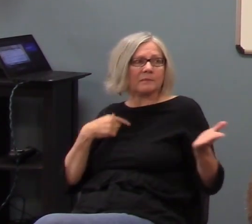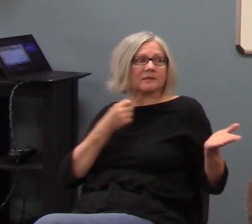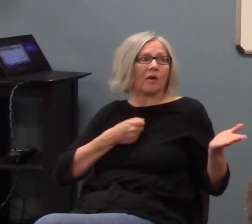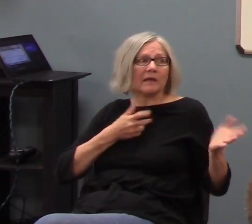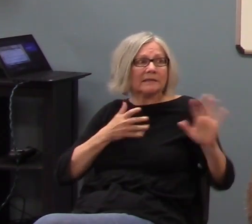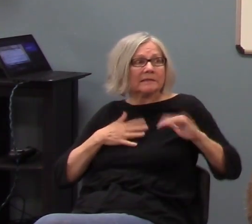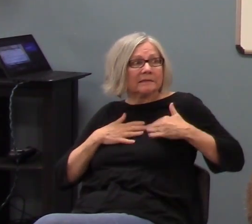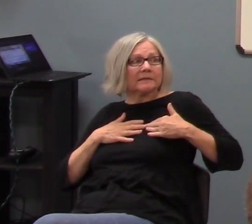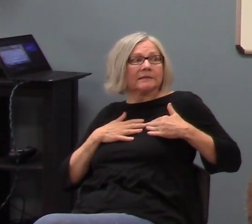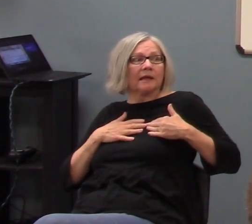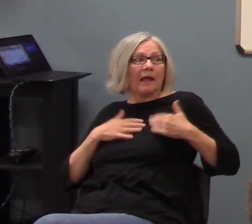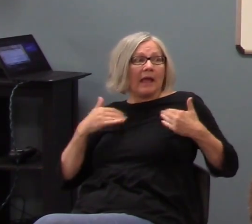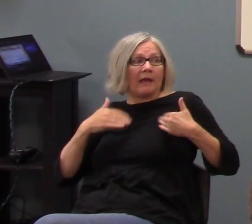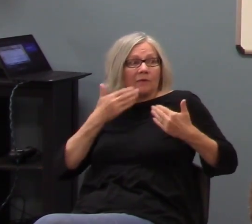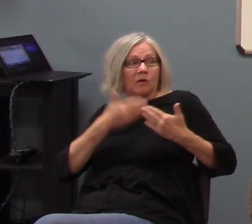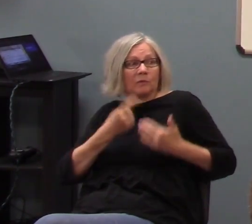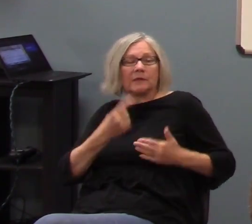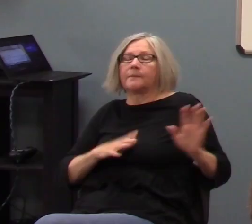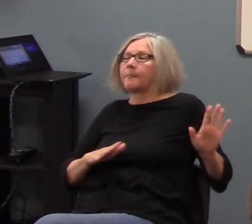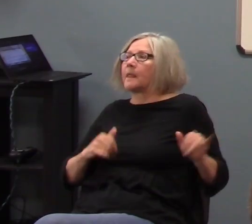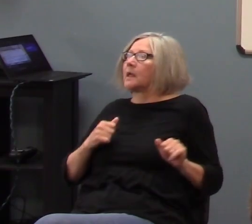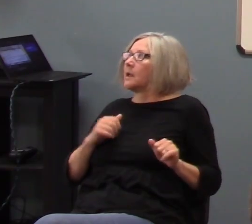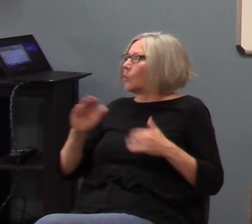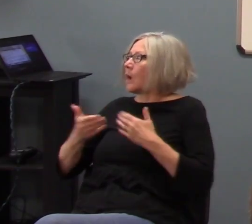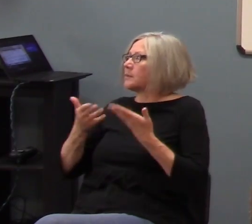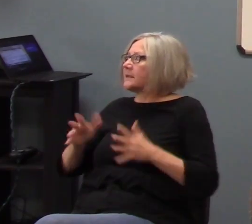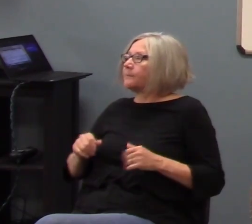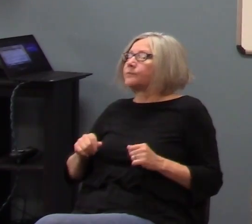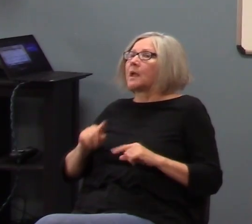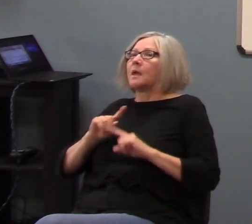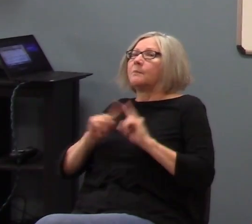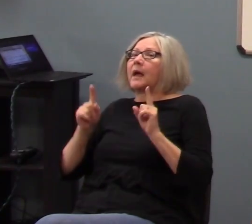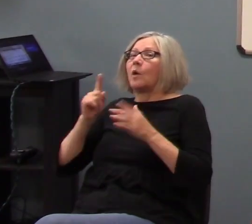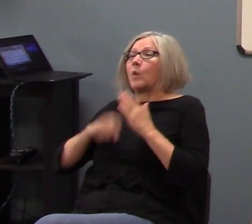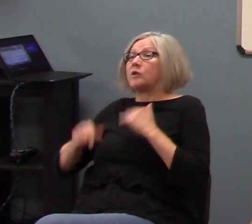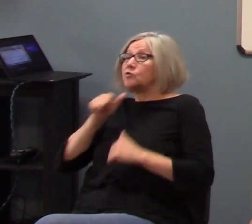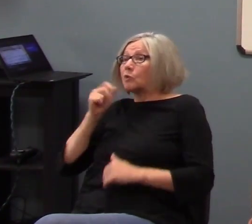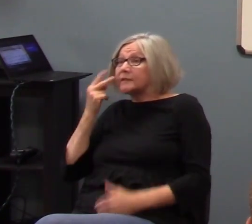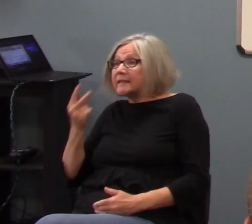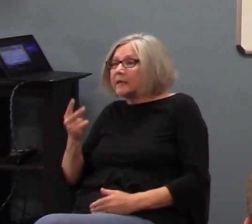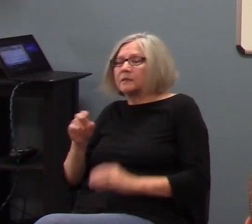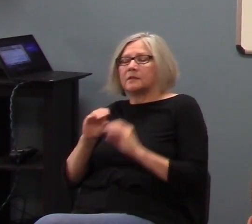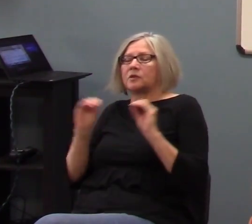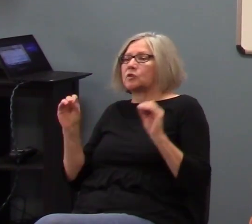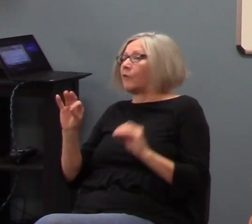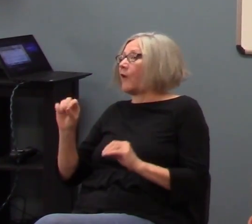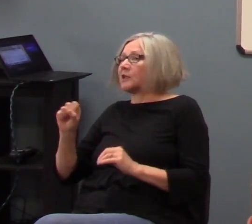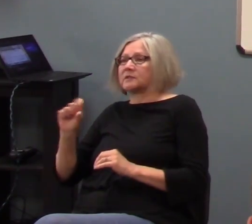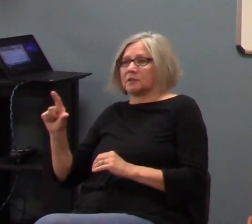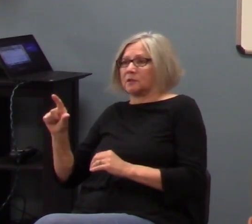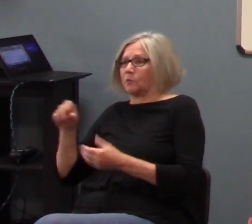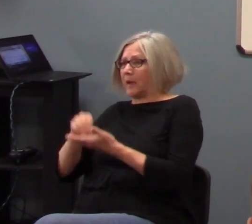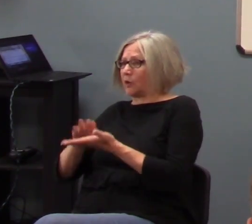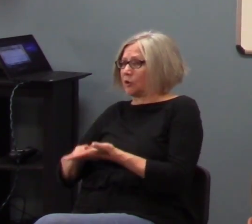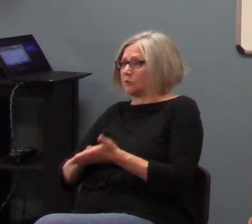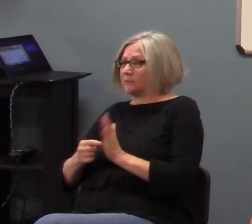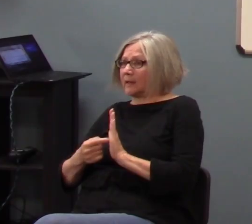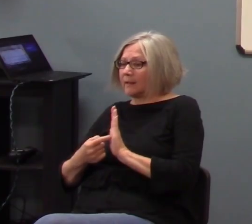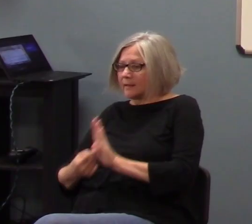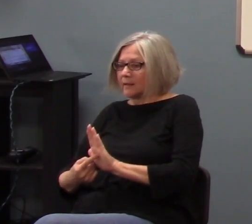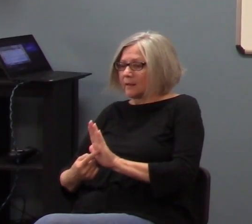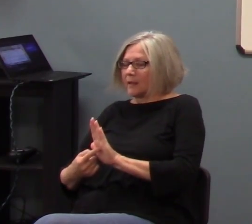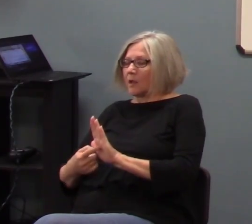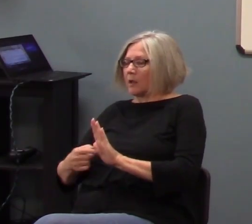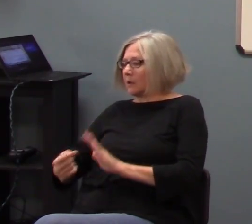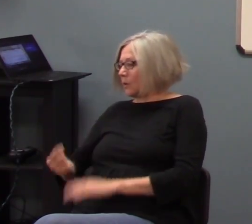guys. Hope you guys have a good one. But what you're not seeing, again, there is no fossil record whatsoever. The fossils record says there